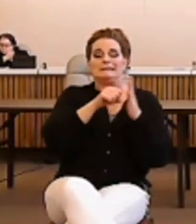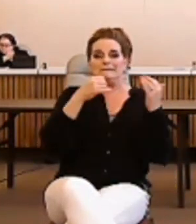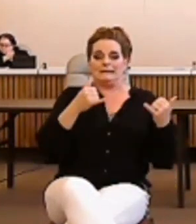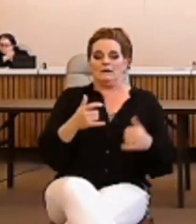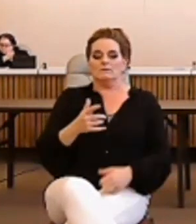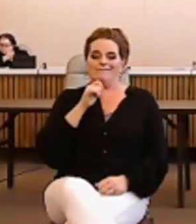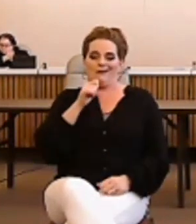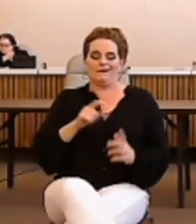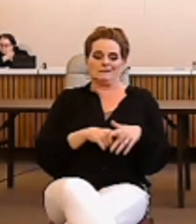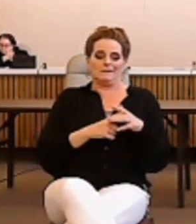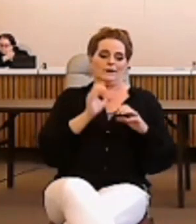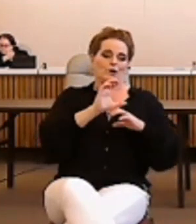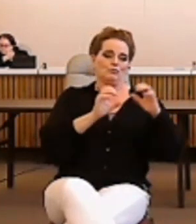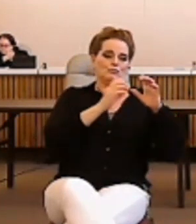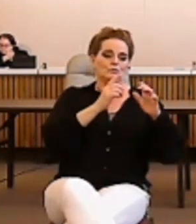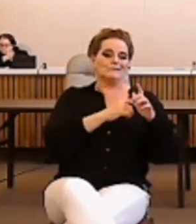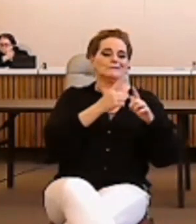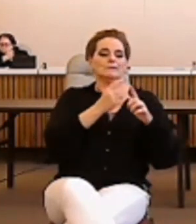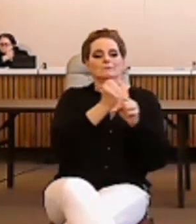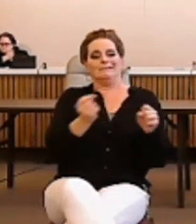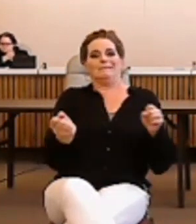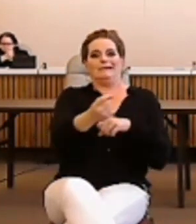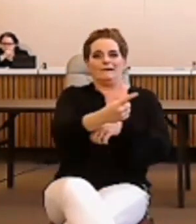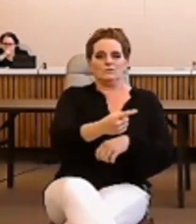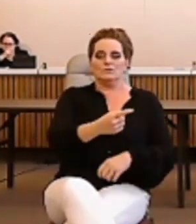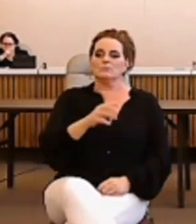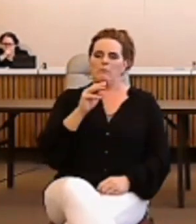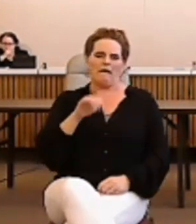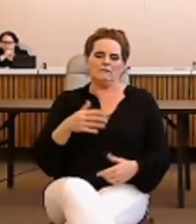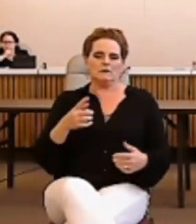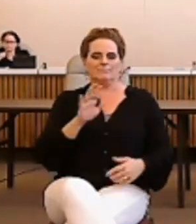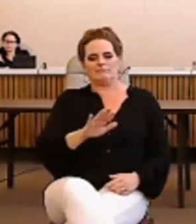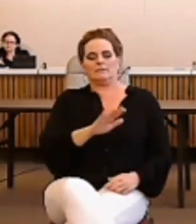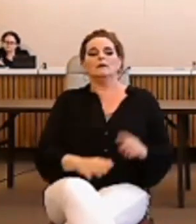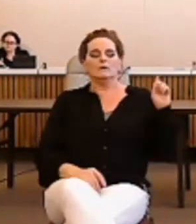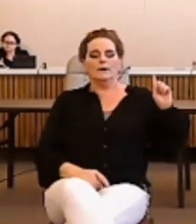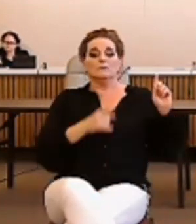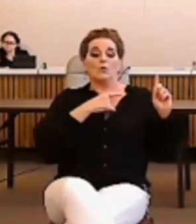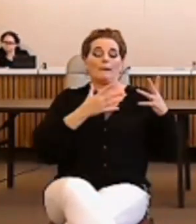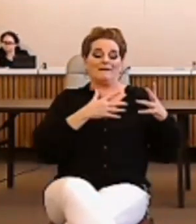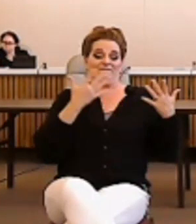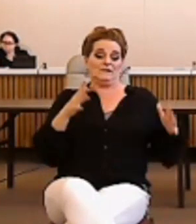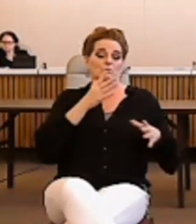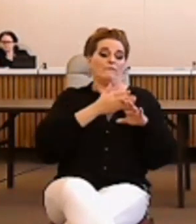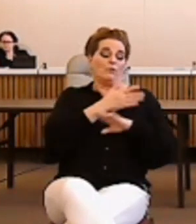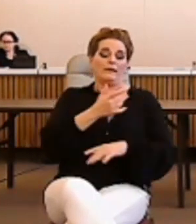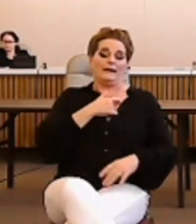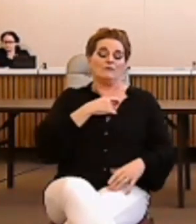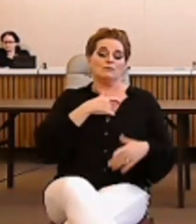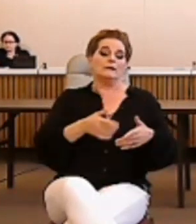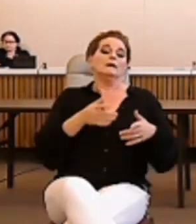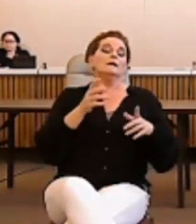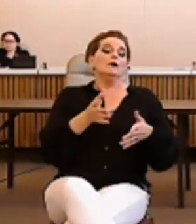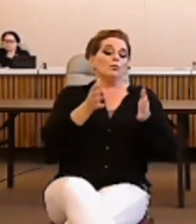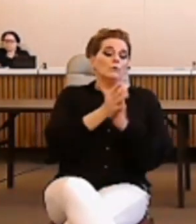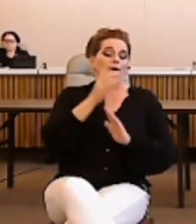starting construction until next year on the main. Yeah, so it may be done before they even pull their first building permit for one of the buildings,